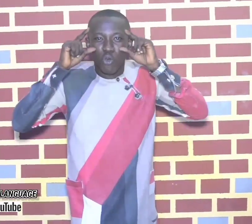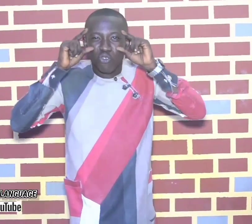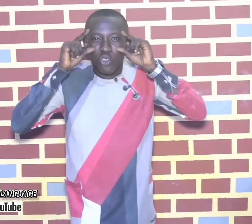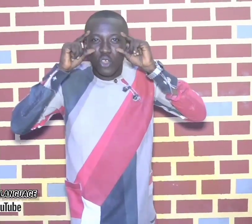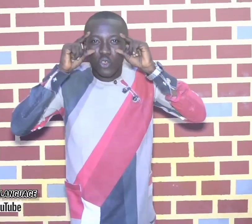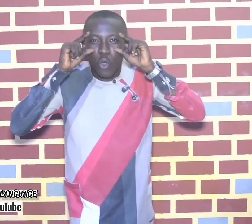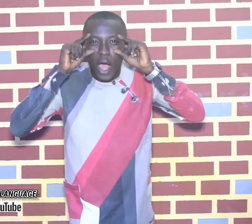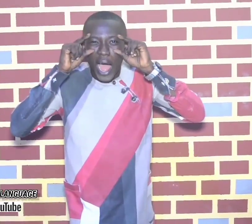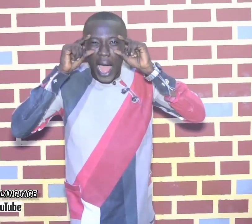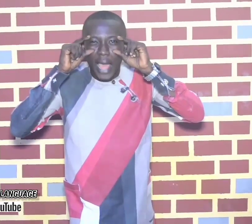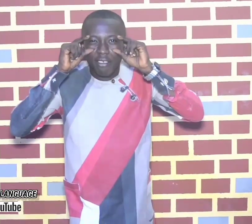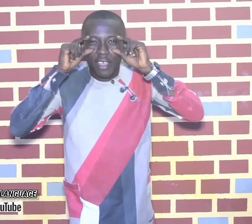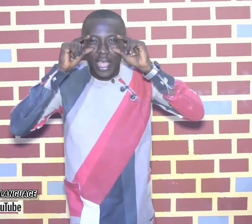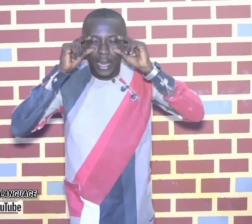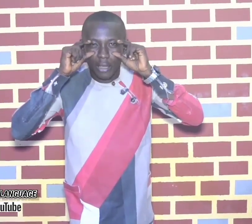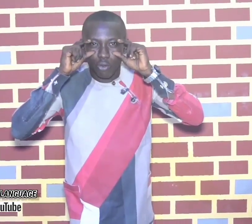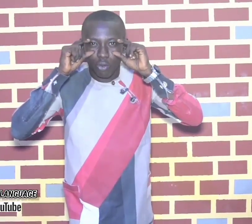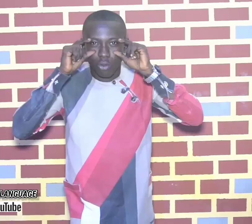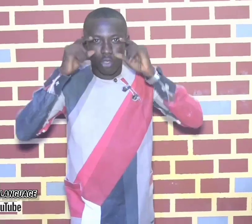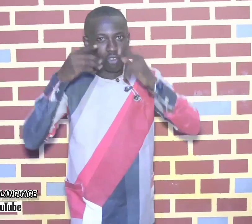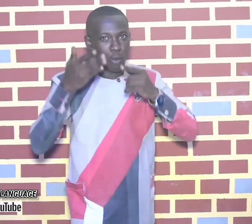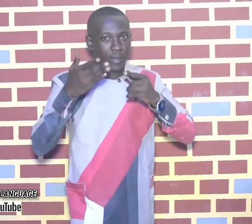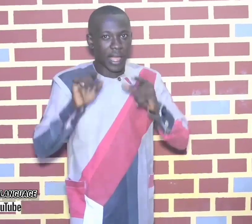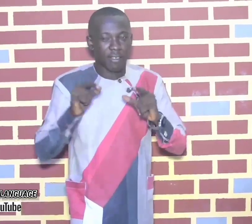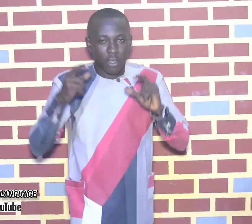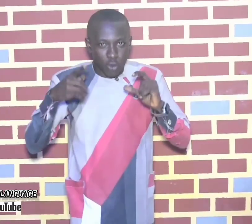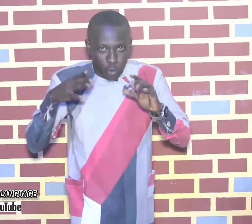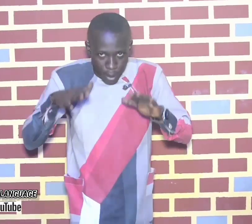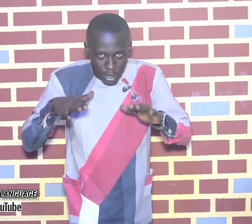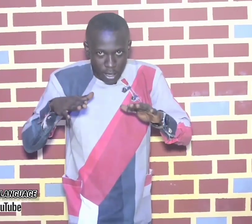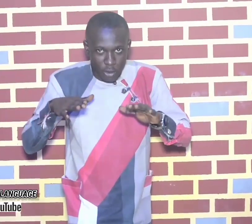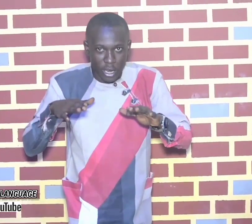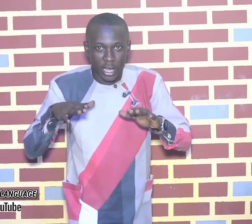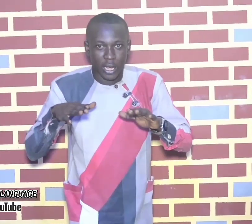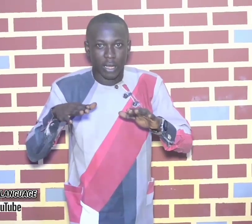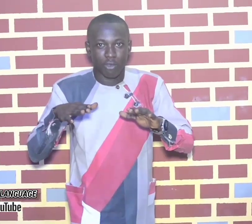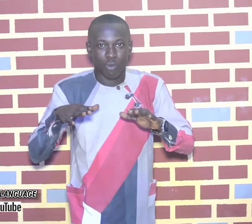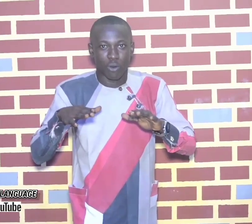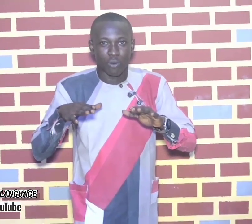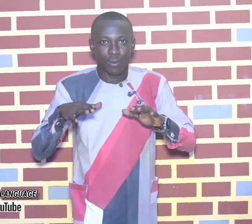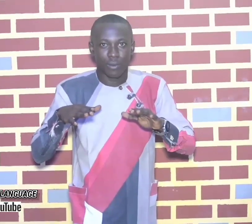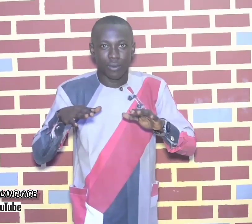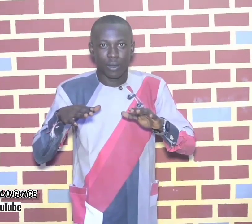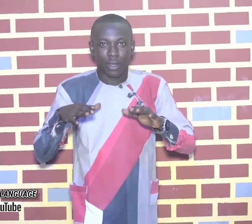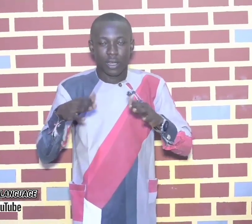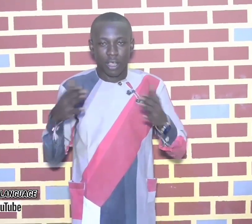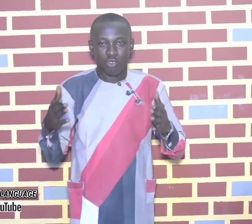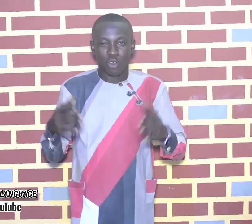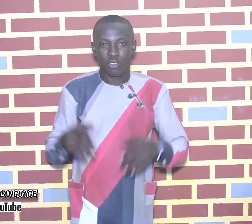close your eyes a little. Sometimes you bend your neck small. Let's go this